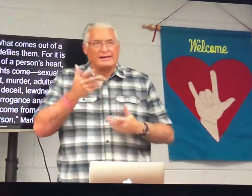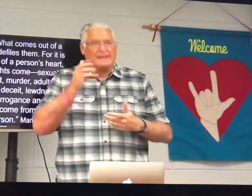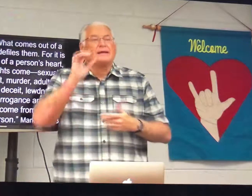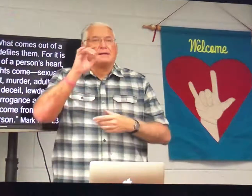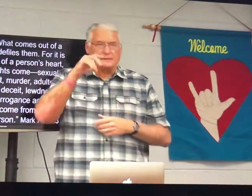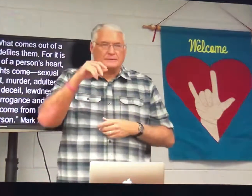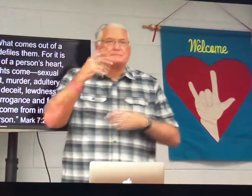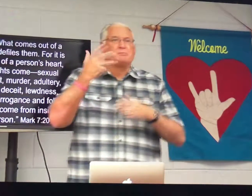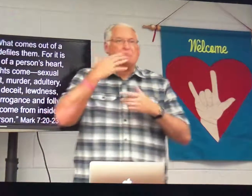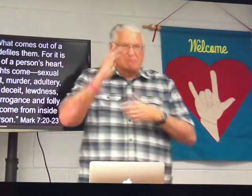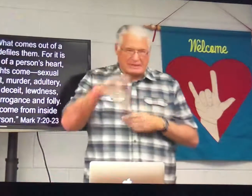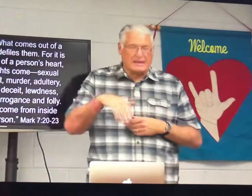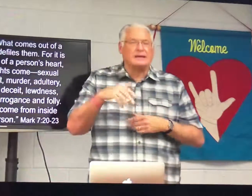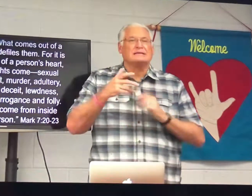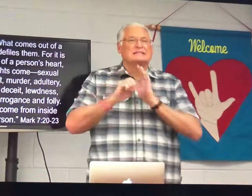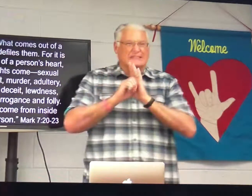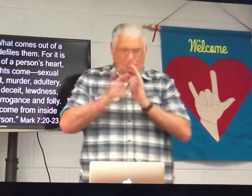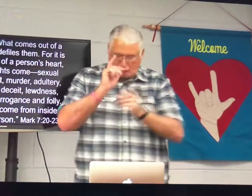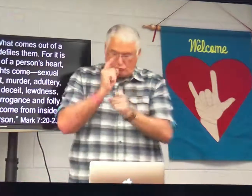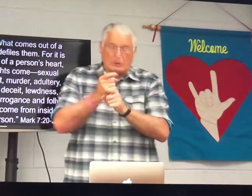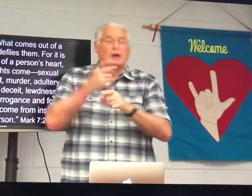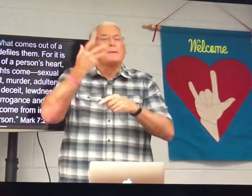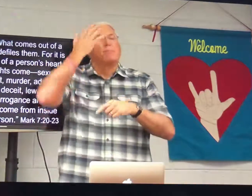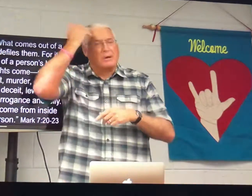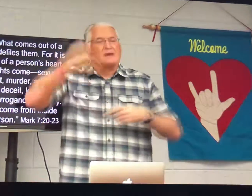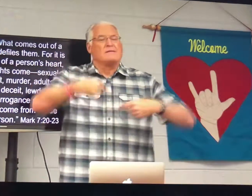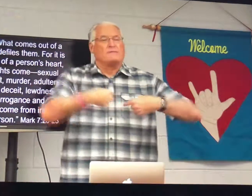Which is down. He used the DH tonight.